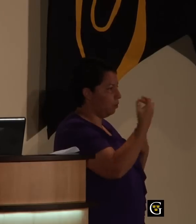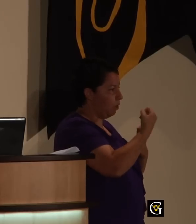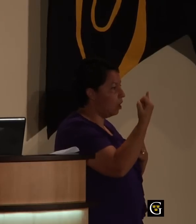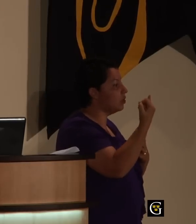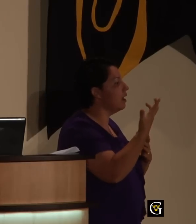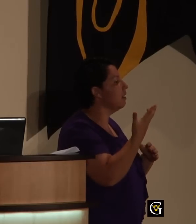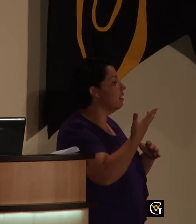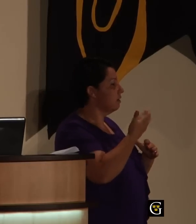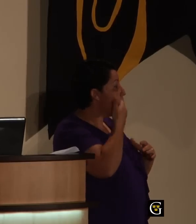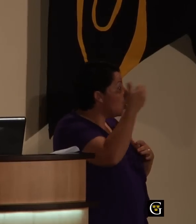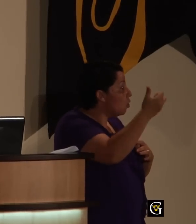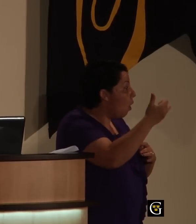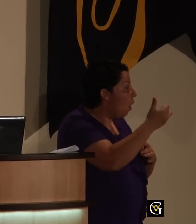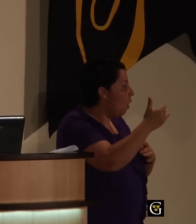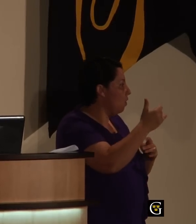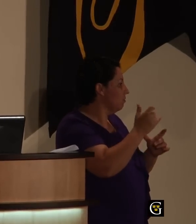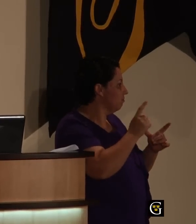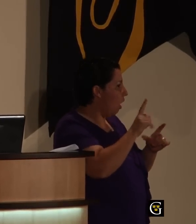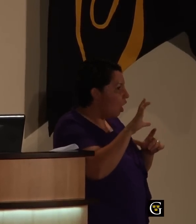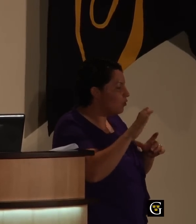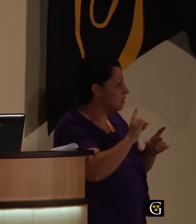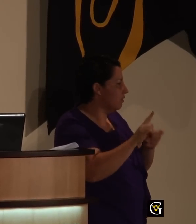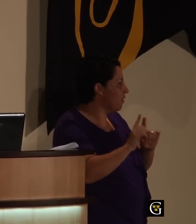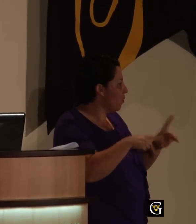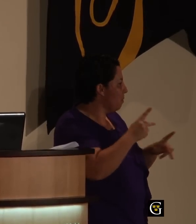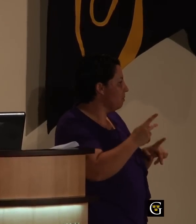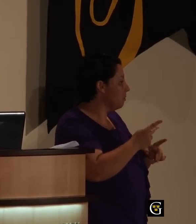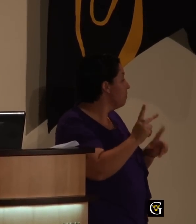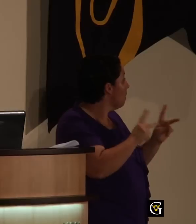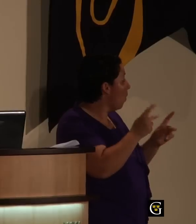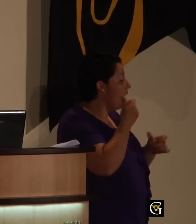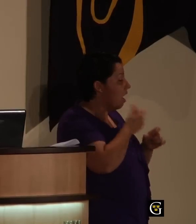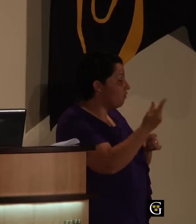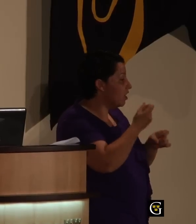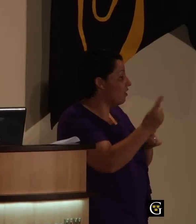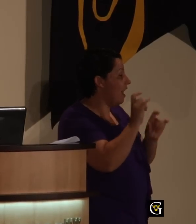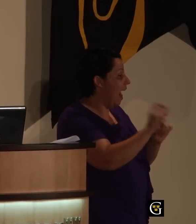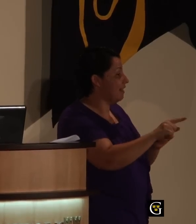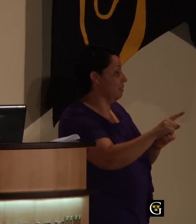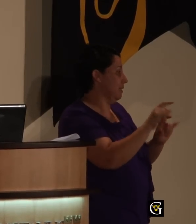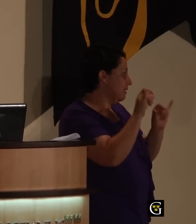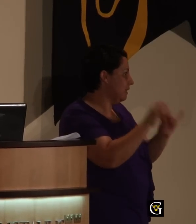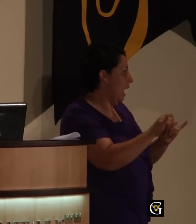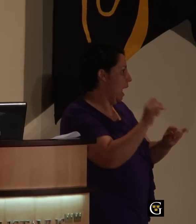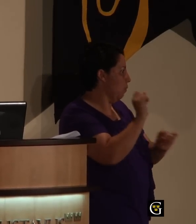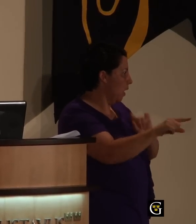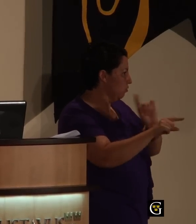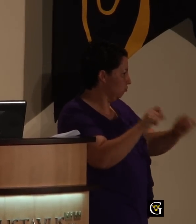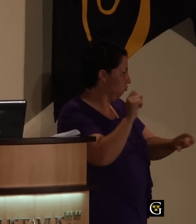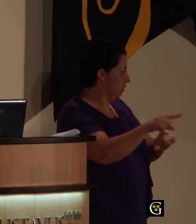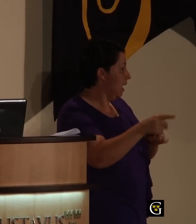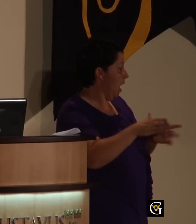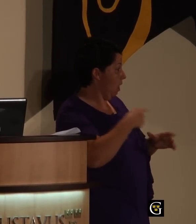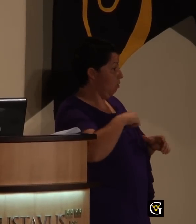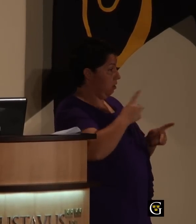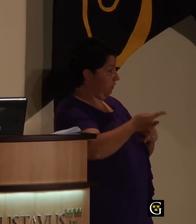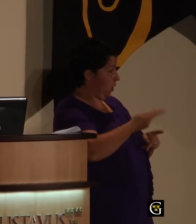hundreds of people every year and ask them the same questions. And they've been doing this for decades. And this allows us to find out things